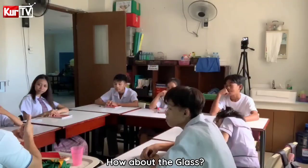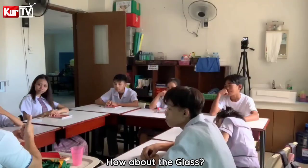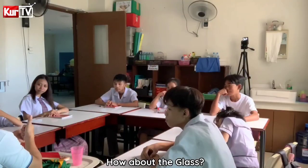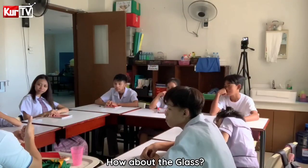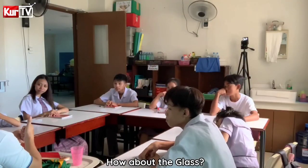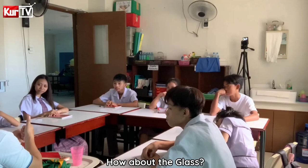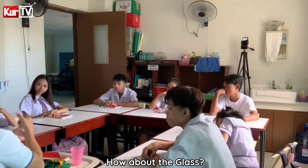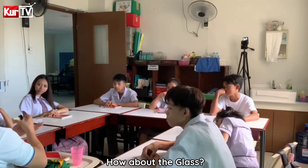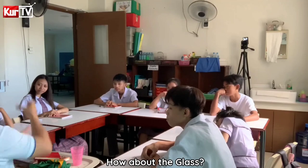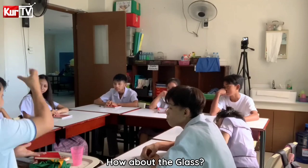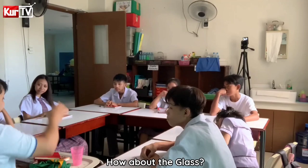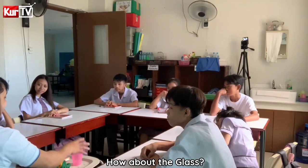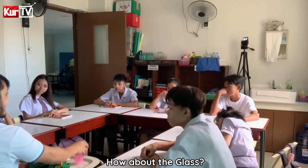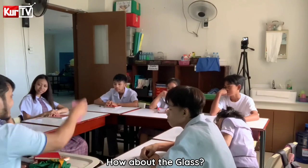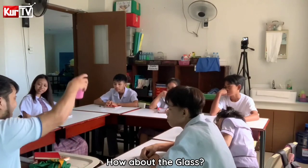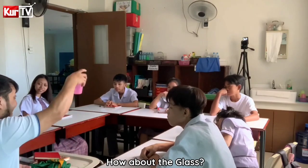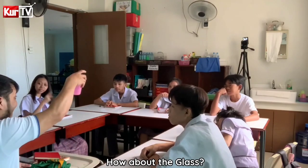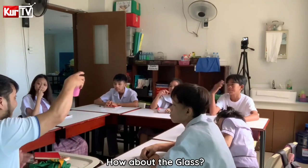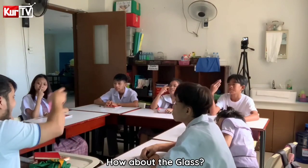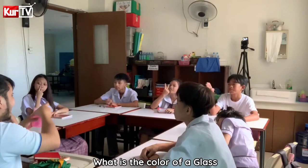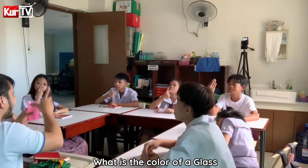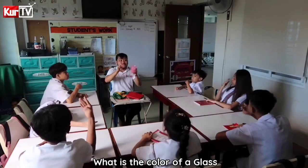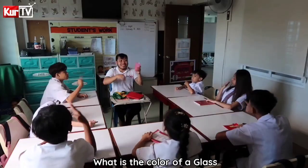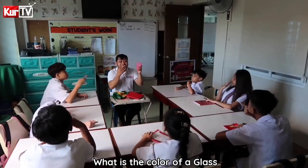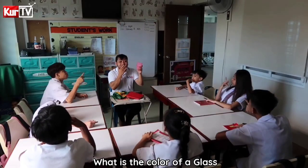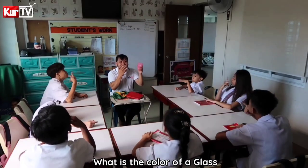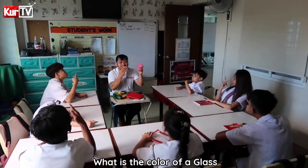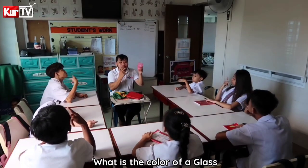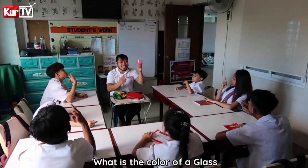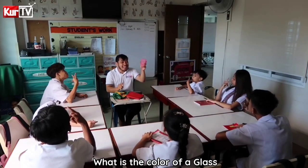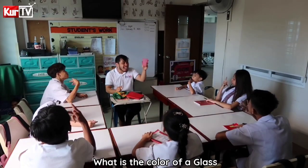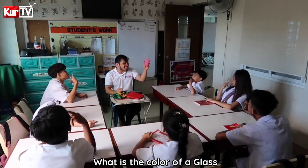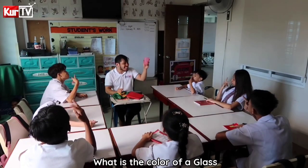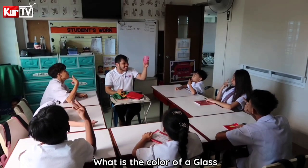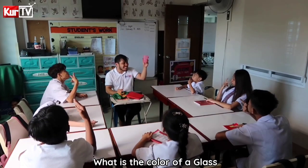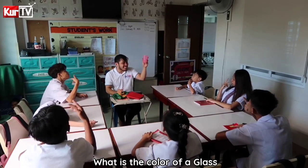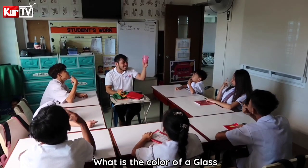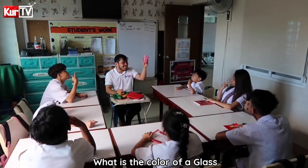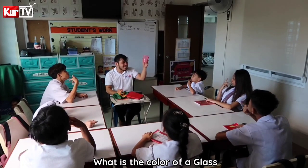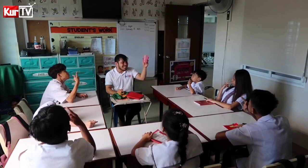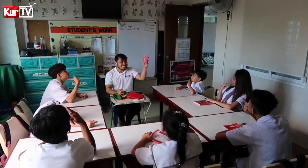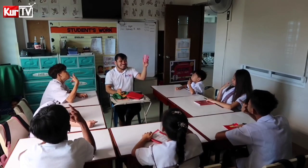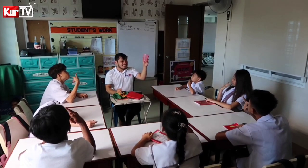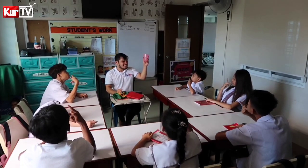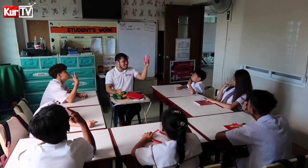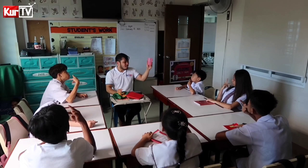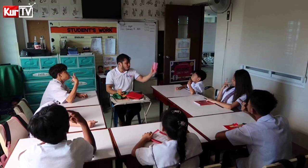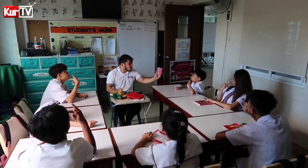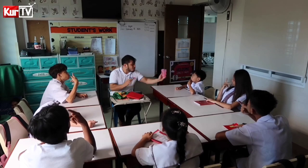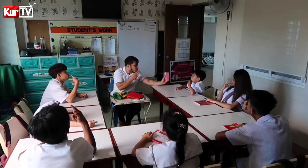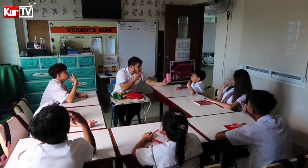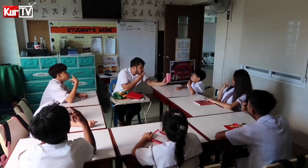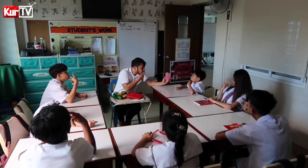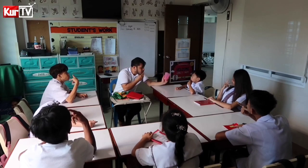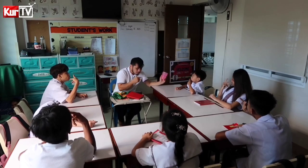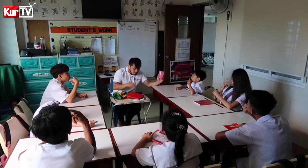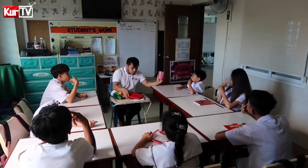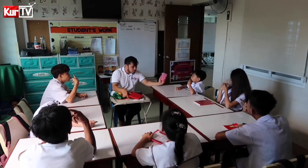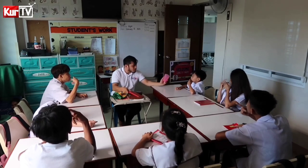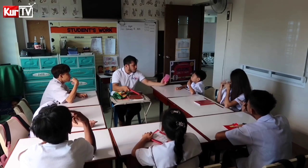glass? What is the color of a glass? Oh, red. This